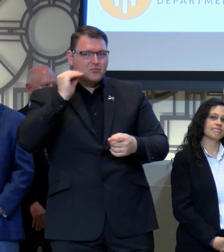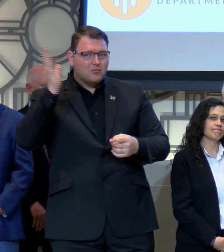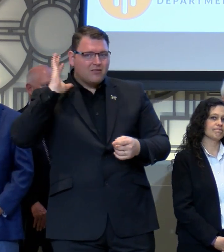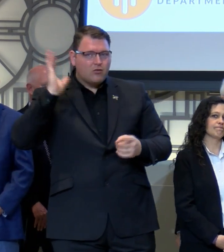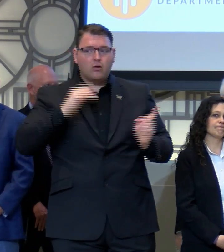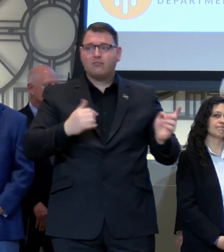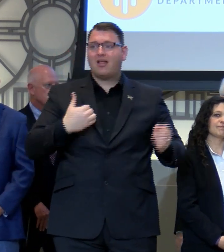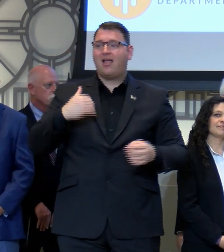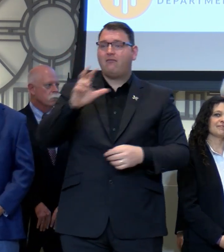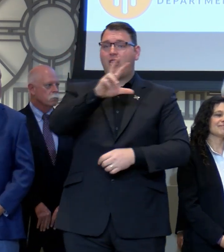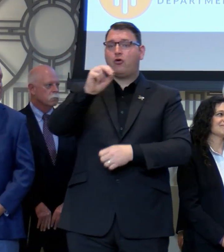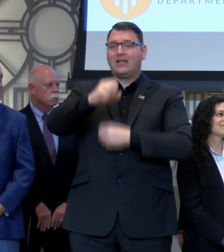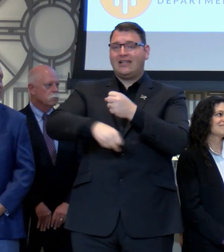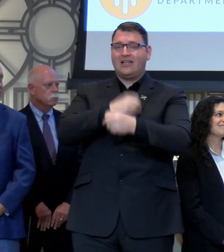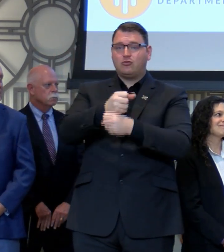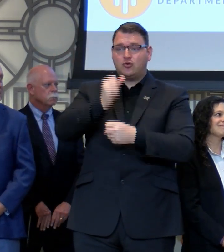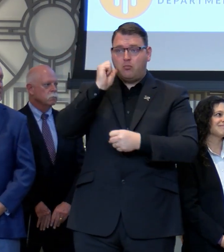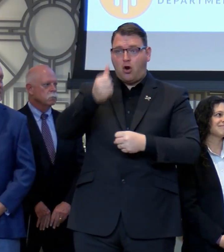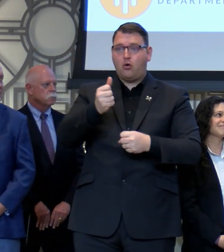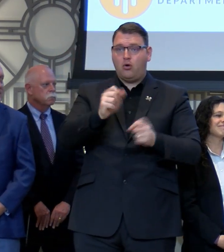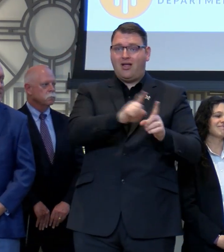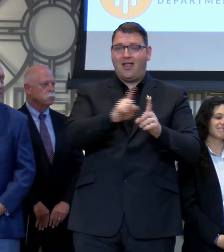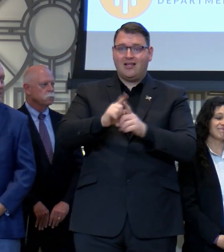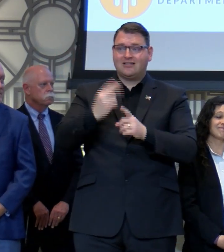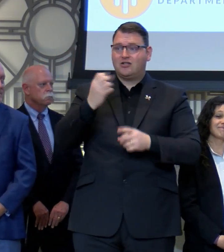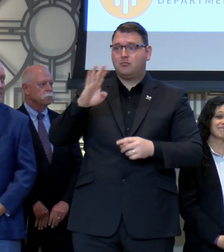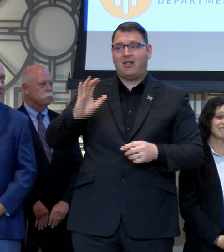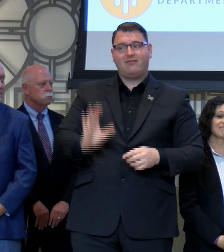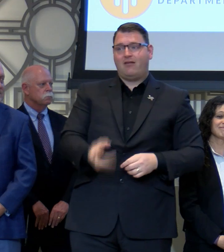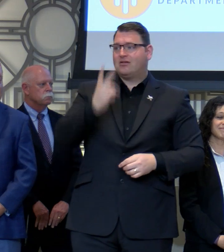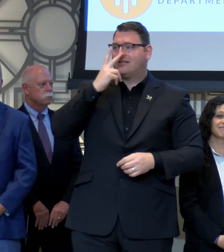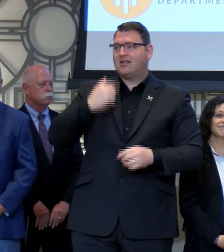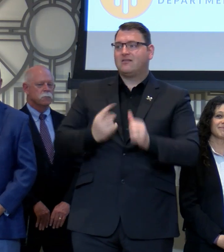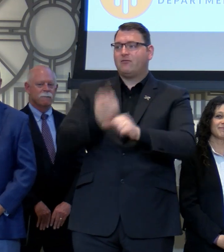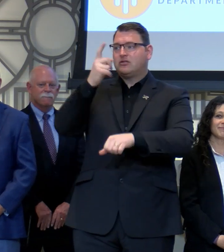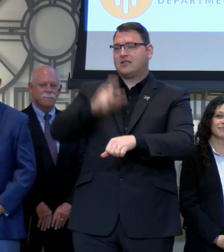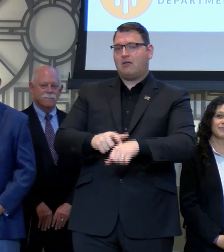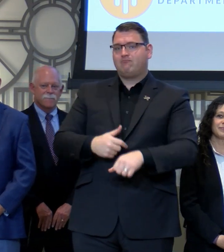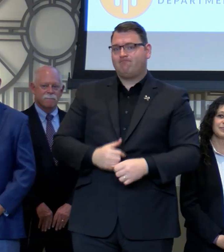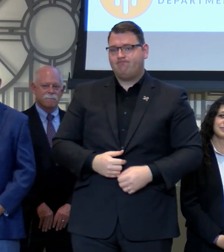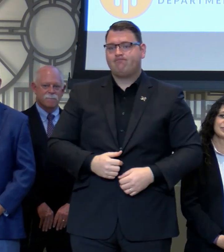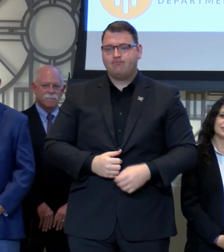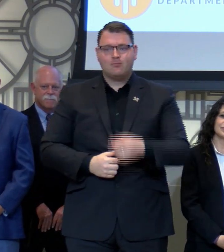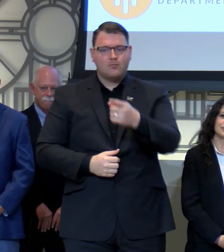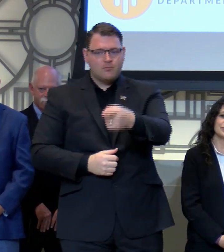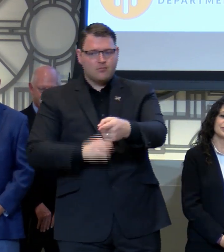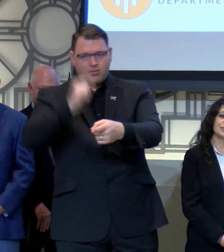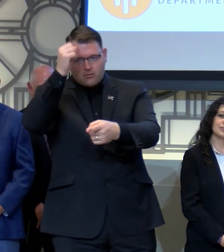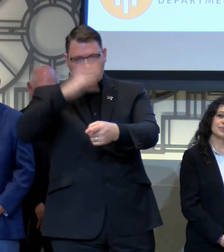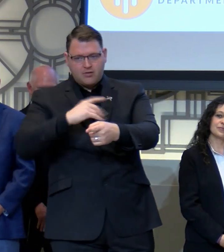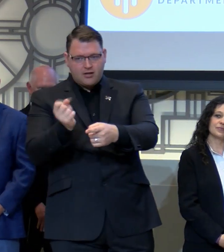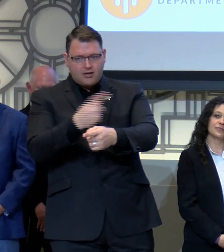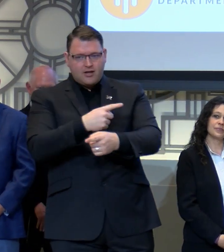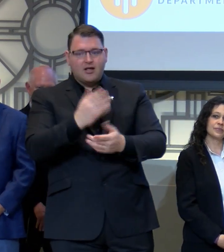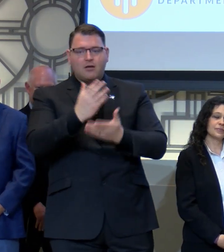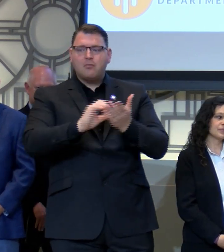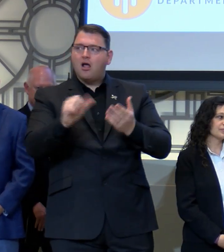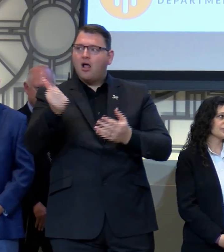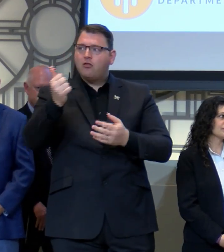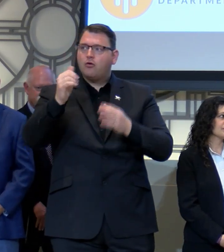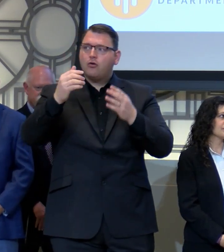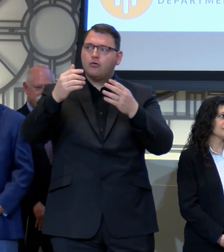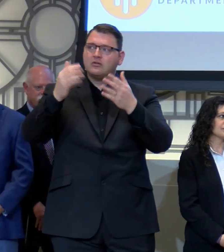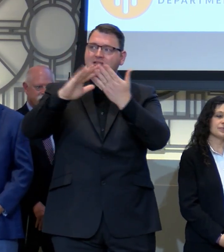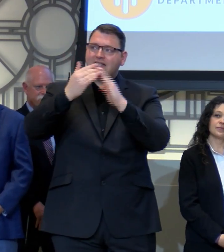I hit 30 years tomorrow with HEB, and I've never seen anything like this in my life. Mayor, some other large cities are ordering the closure of bars and